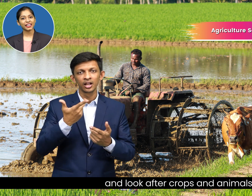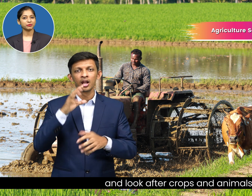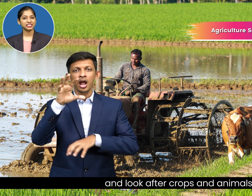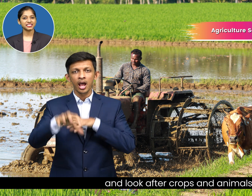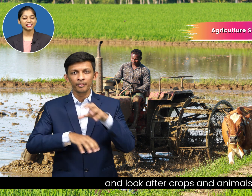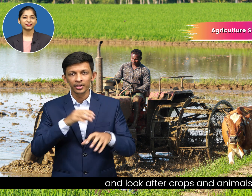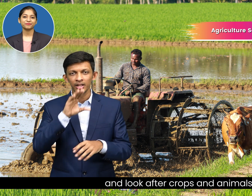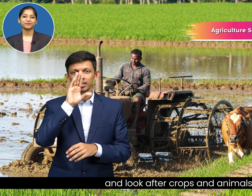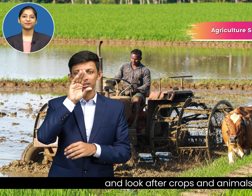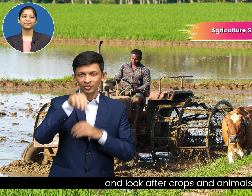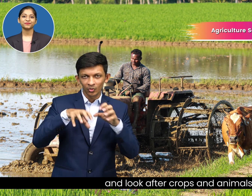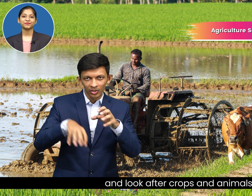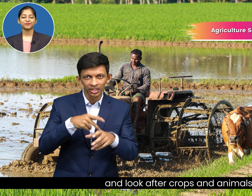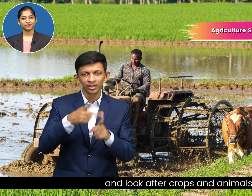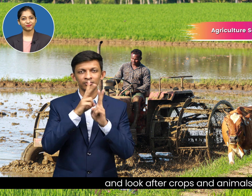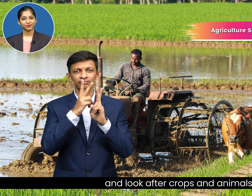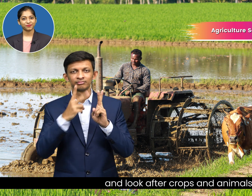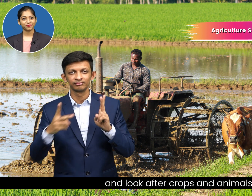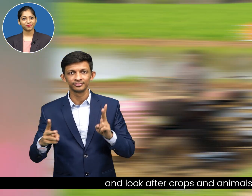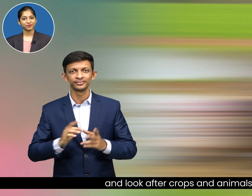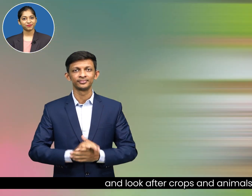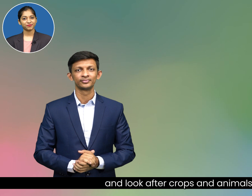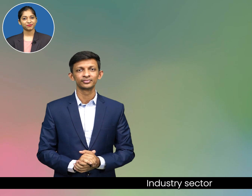and animals.